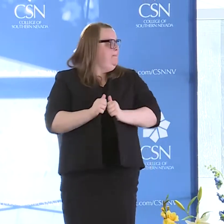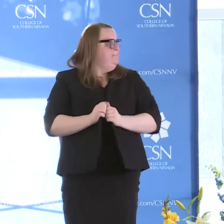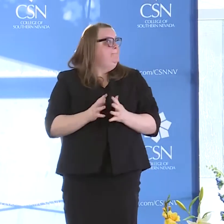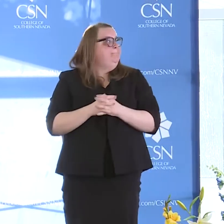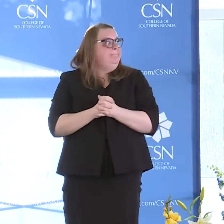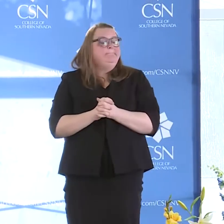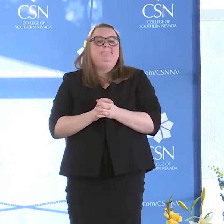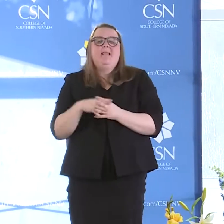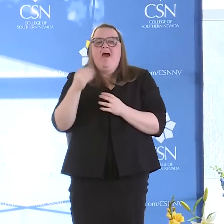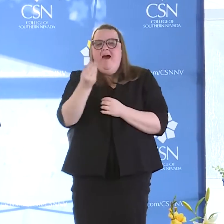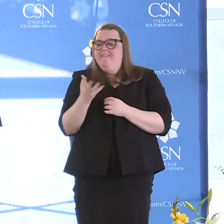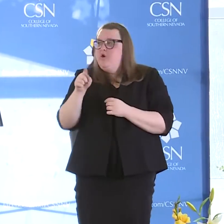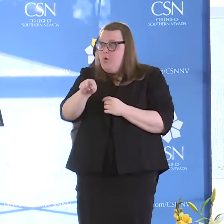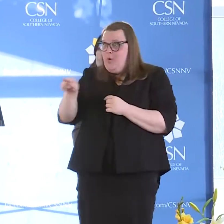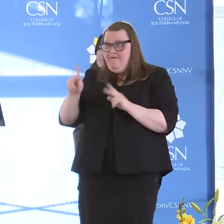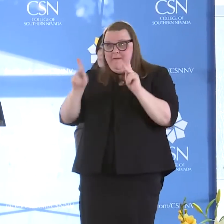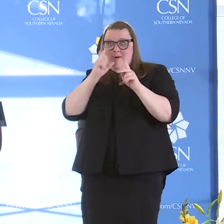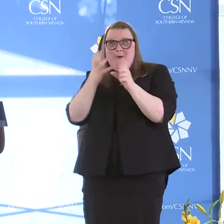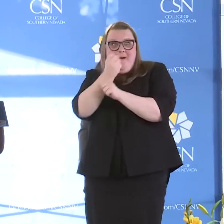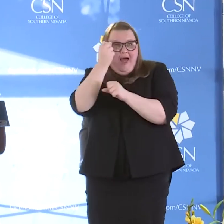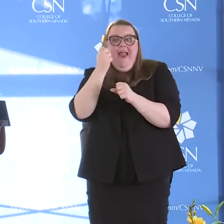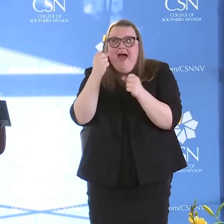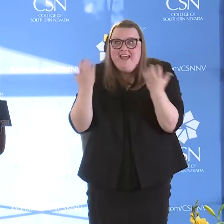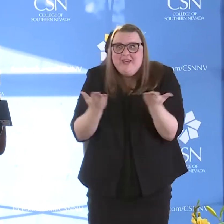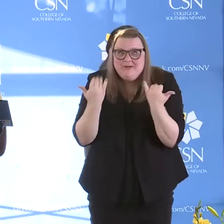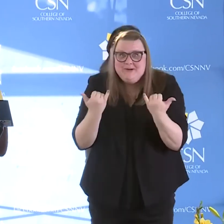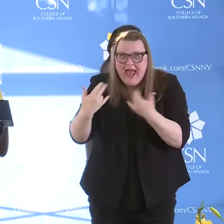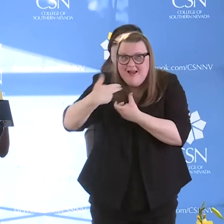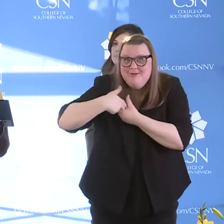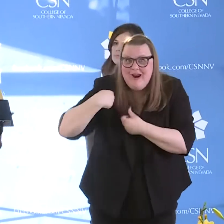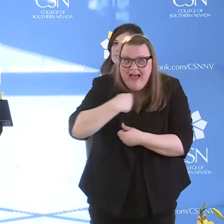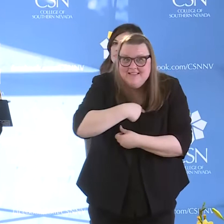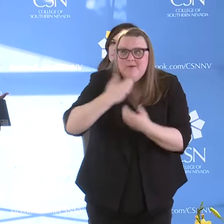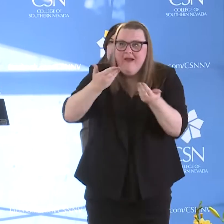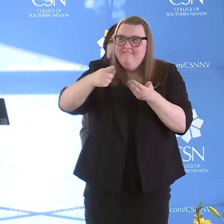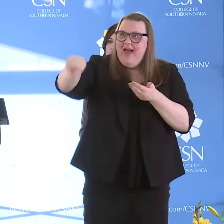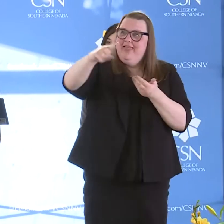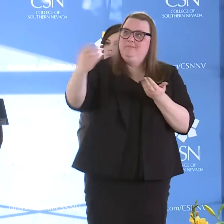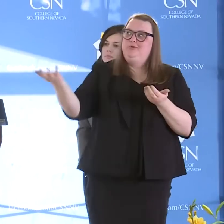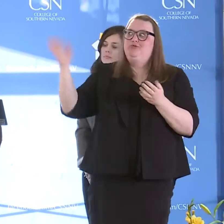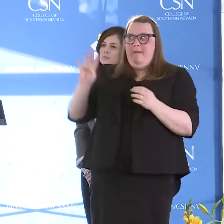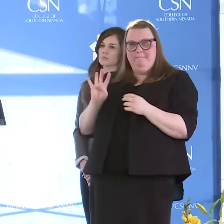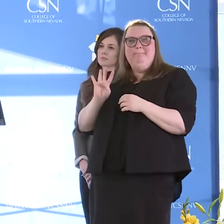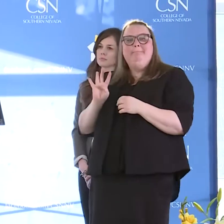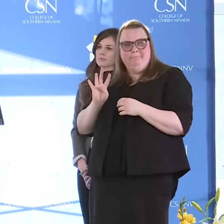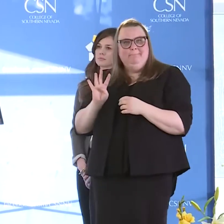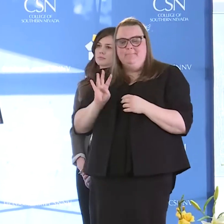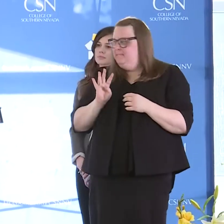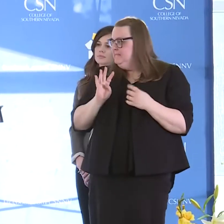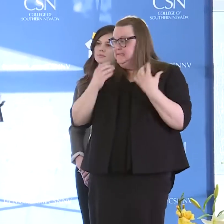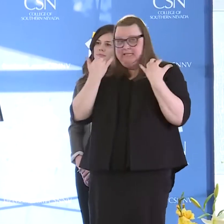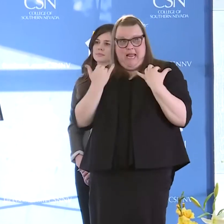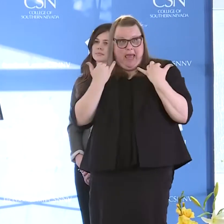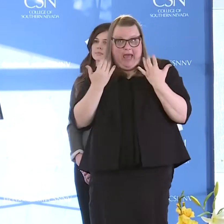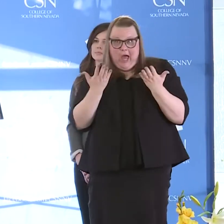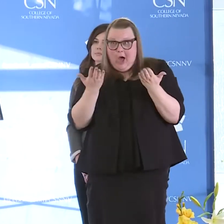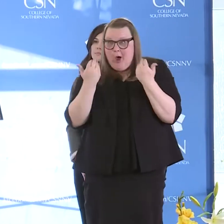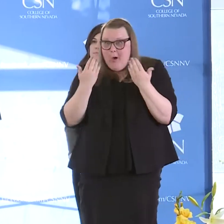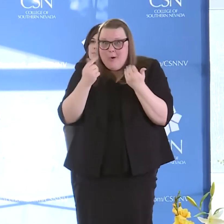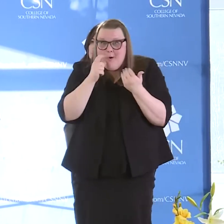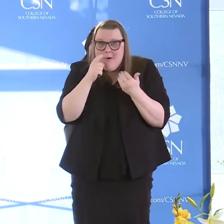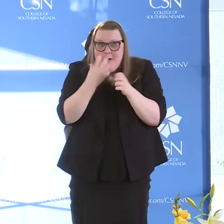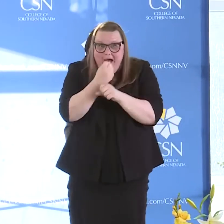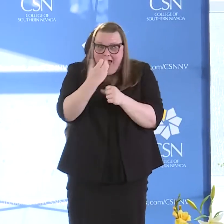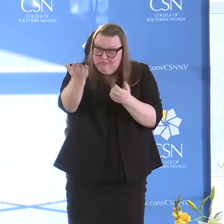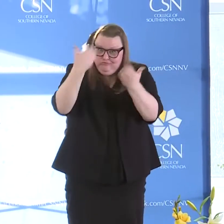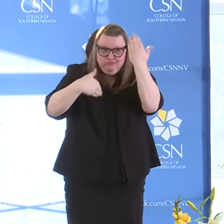A few of our lucky winners were able to join us today, and I'd like to invite them to come up on the stage now, okay, our lucky